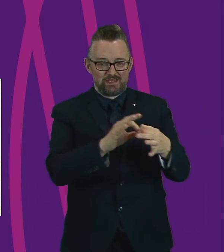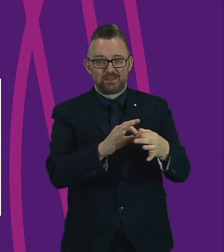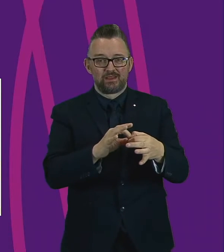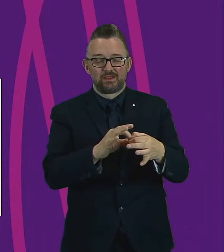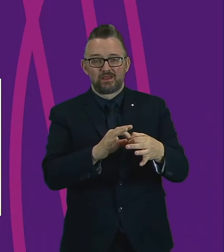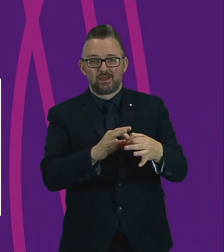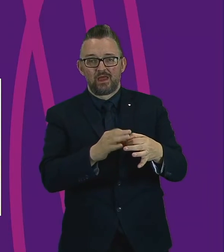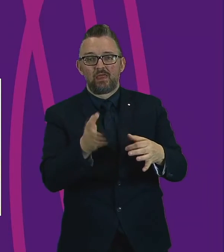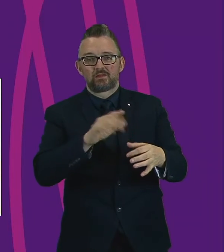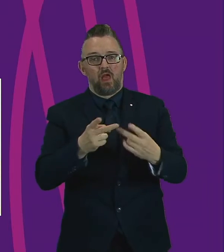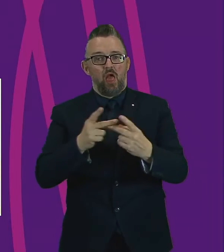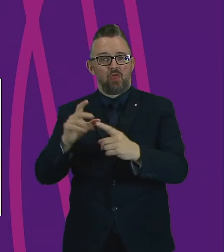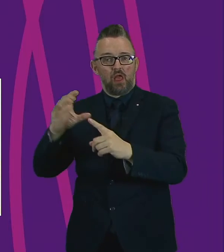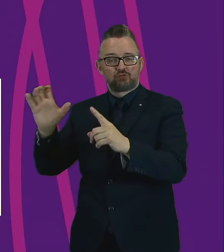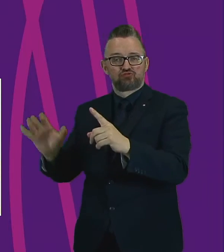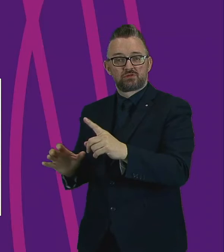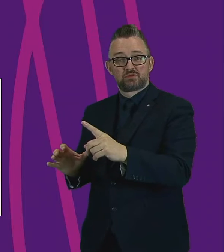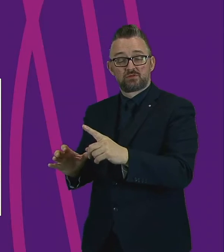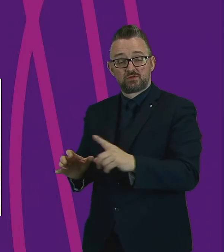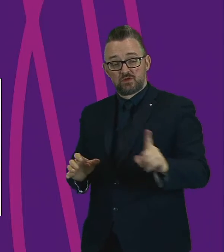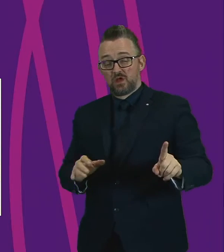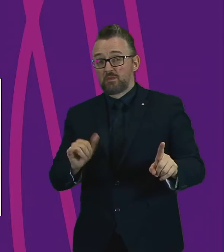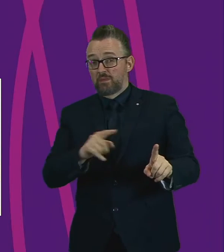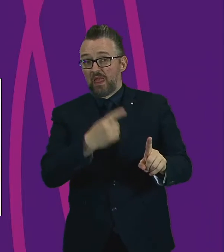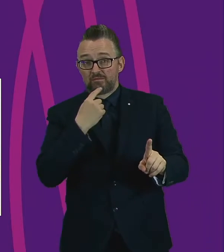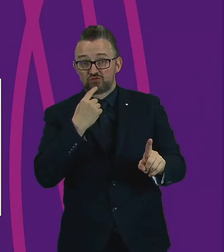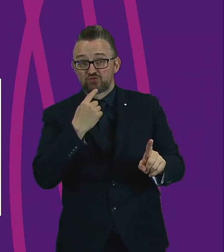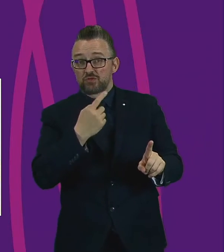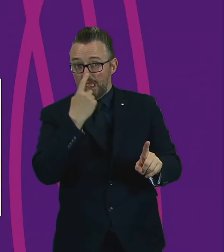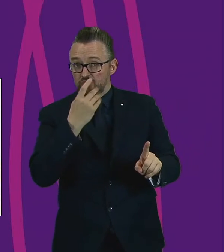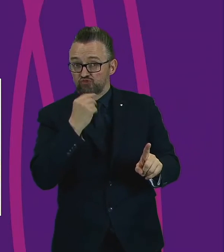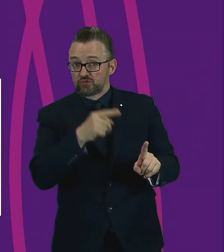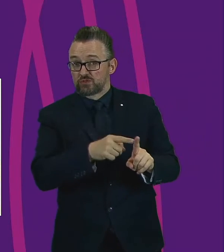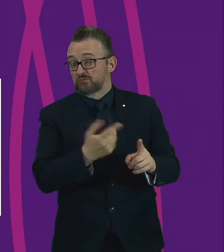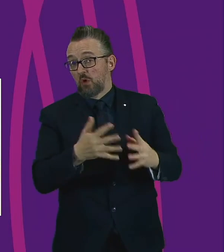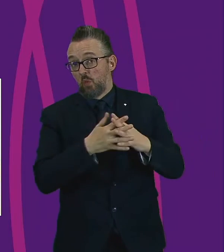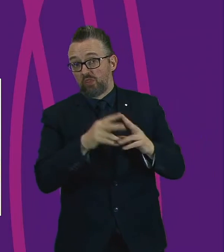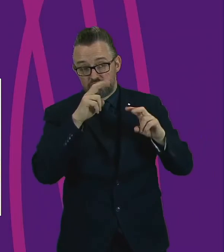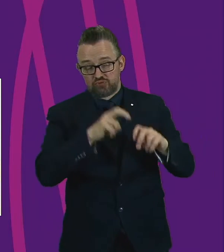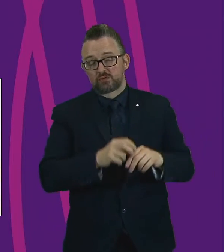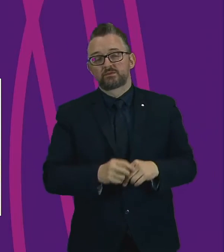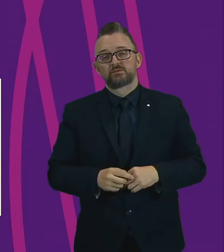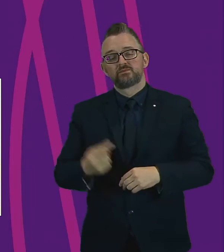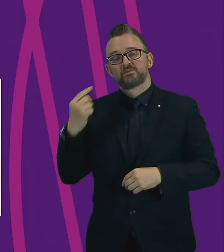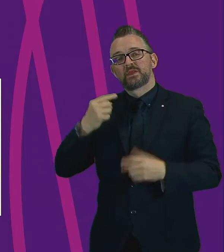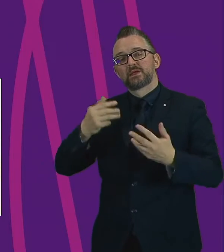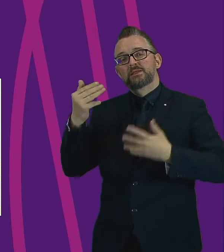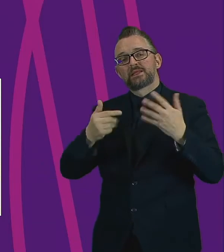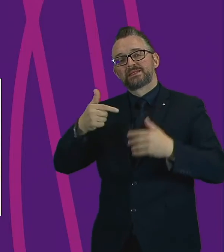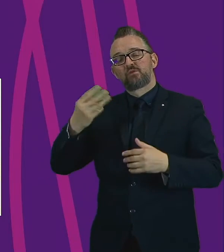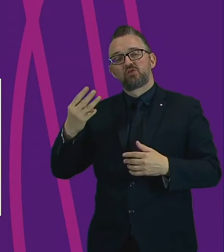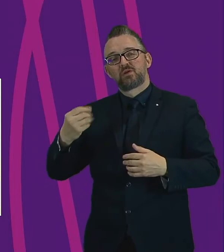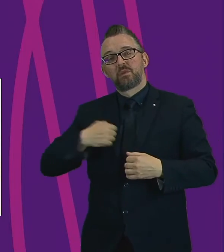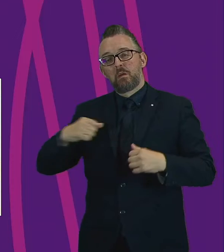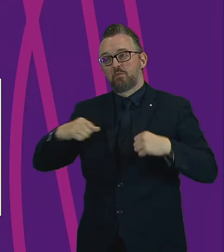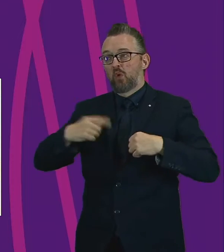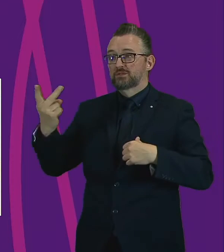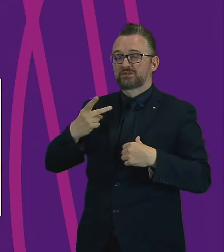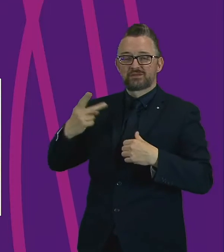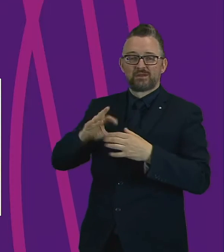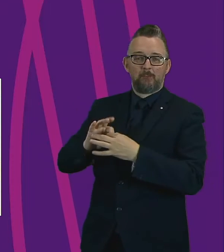than in many countries. Could we use that? That's worth trying. In 1973, I fell out with my boss about a software